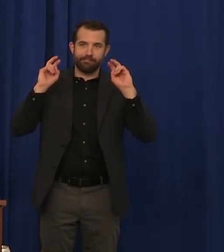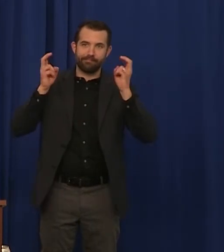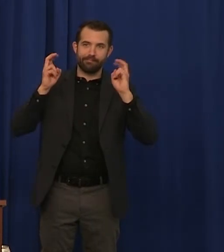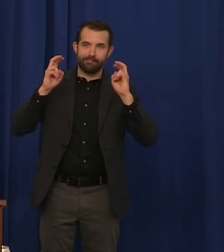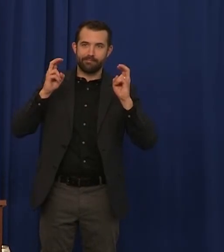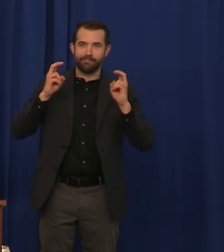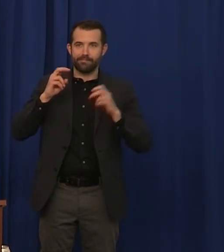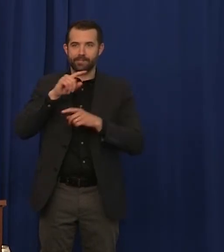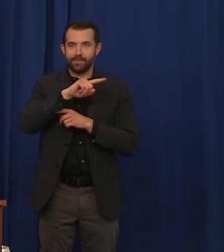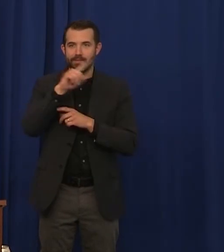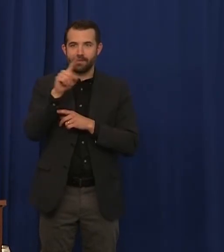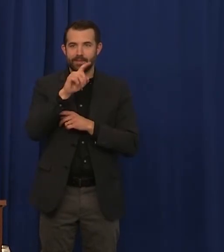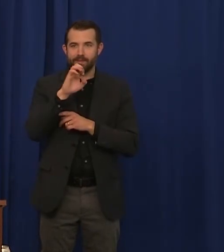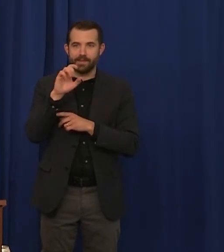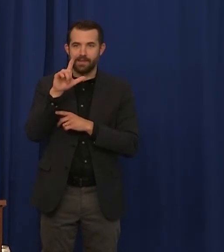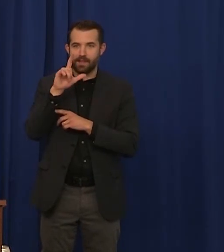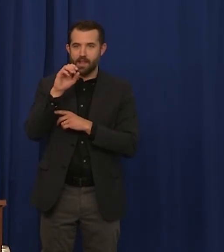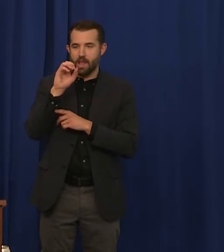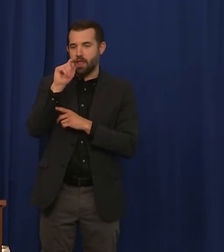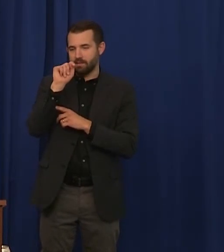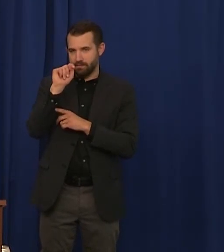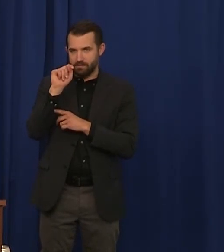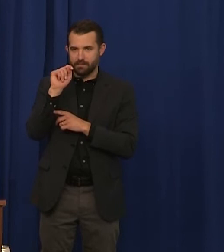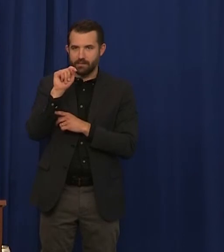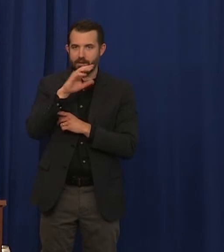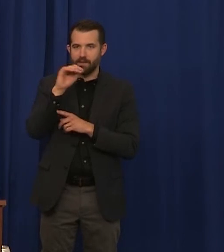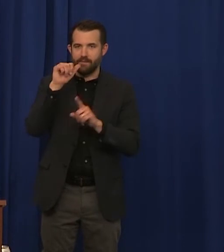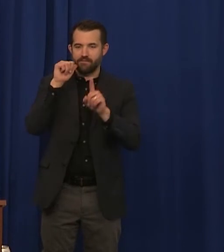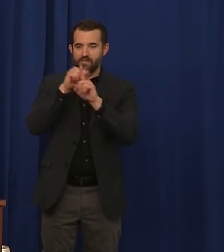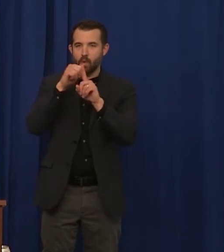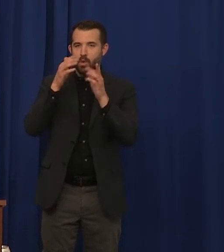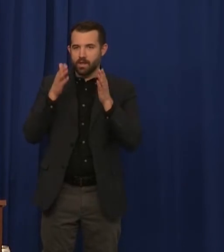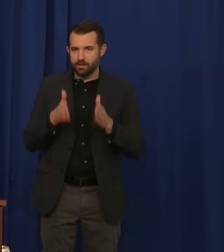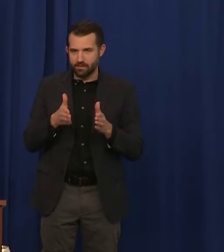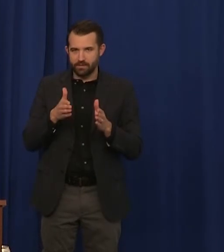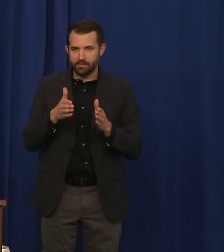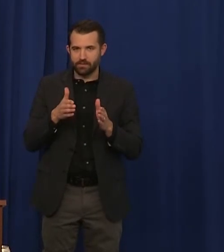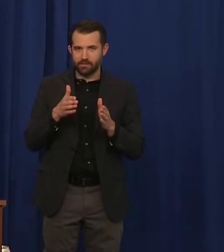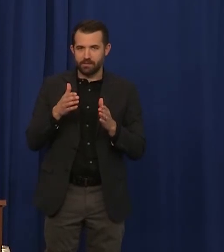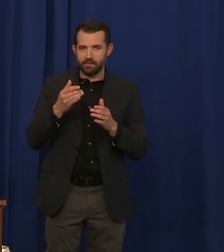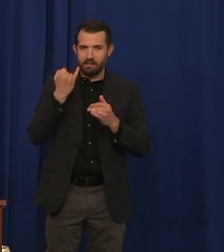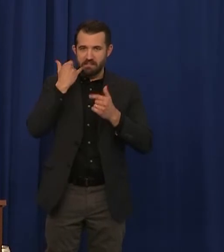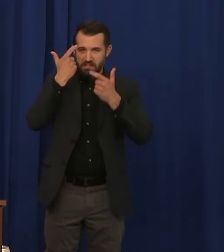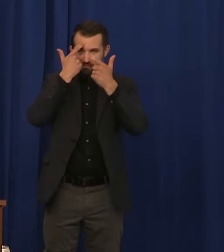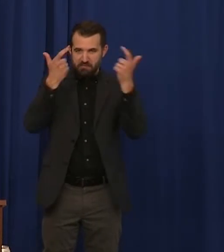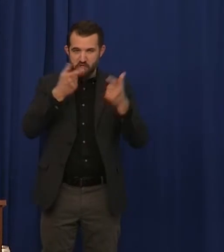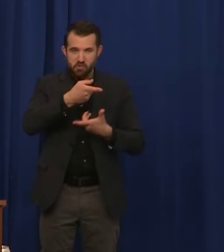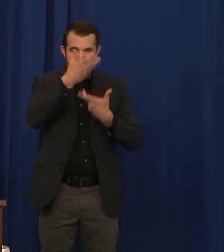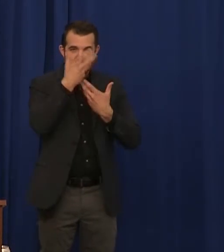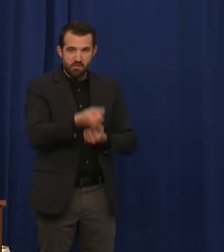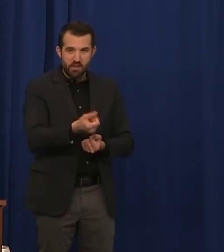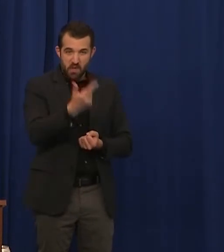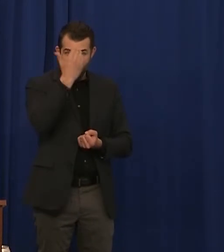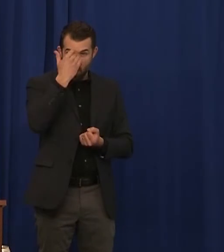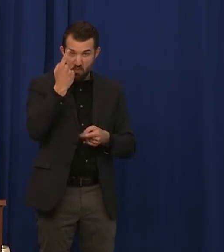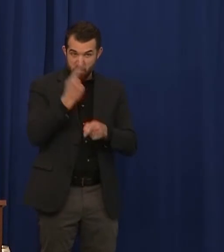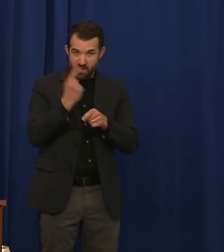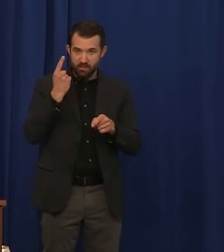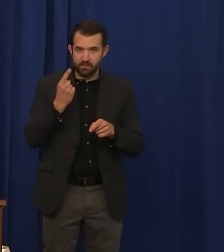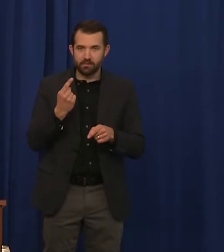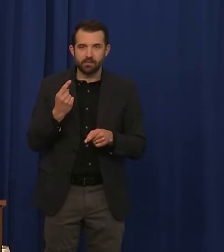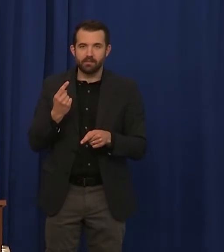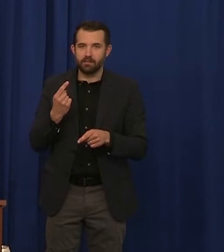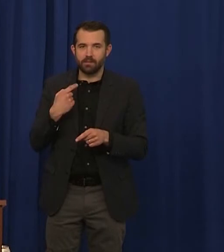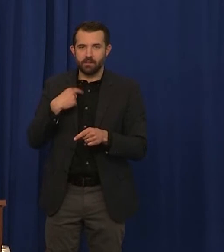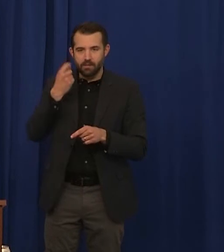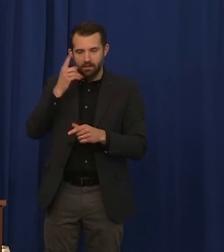doubts. And so in this situation, I've got doubts. What we know about outbreaks is that predicting when the